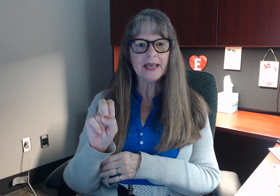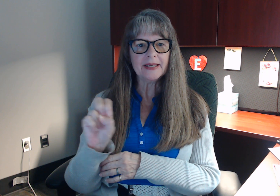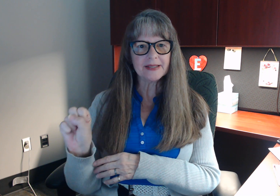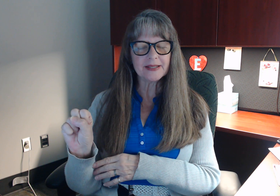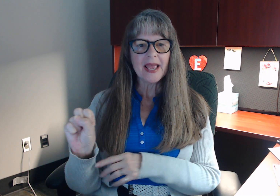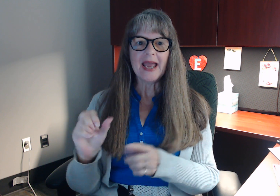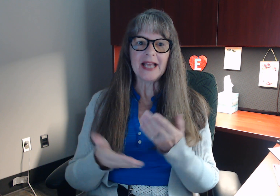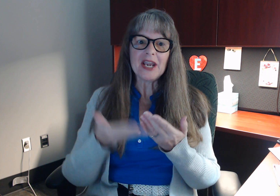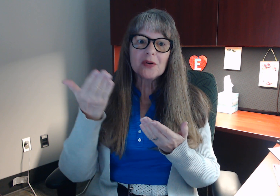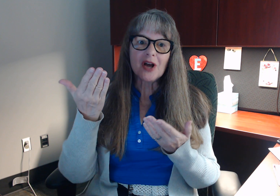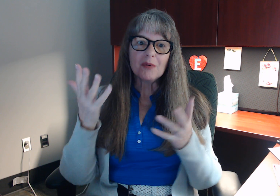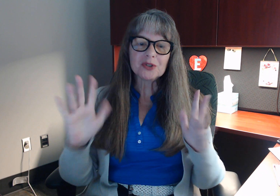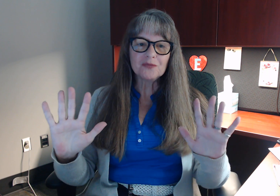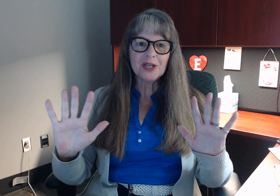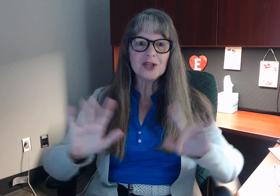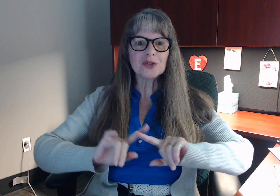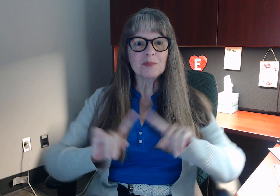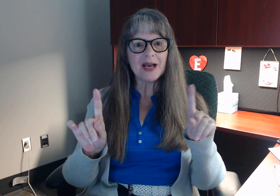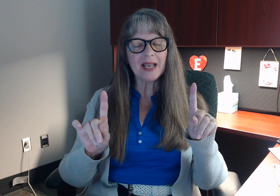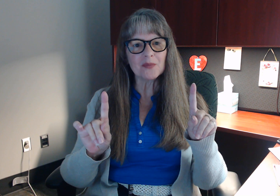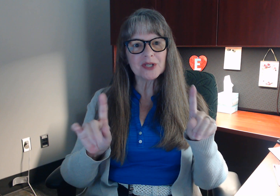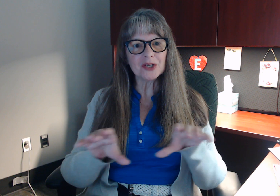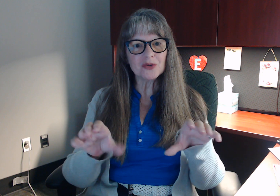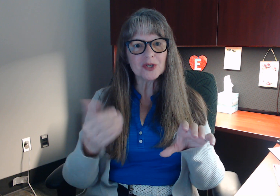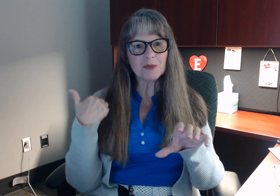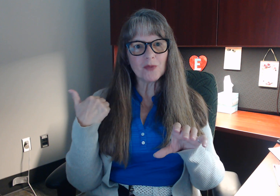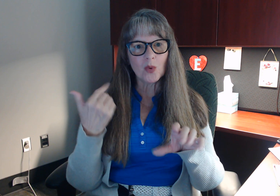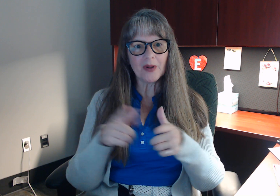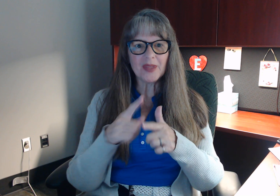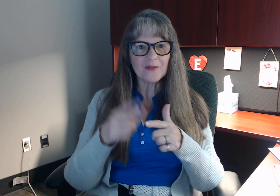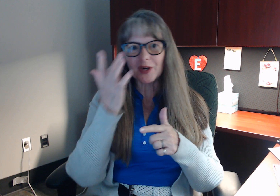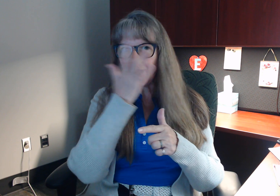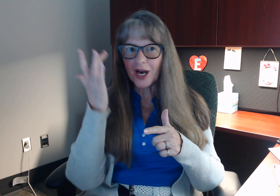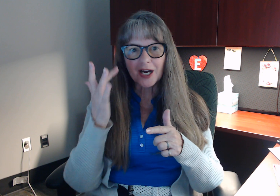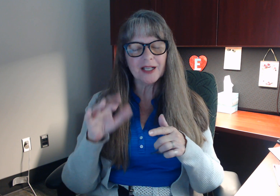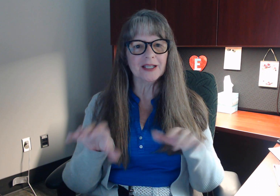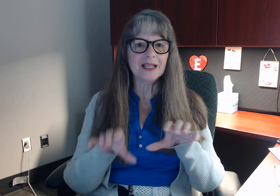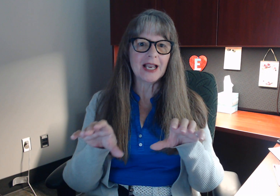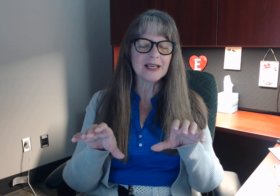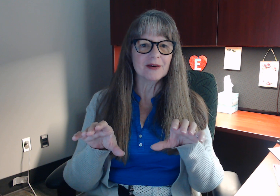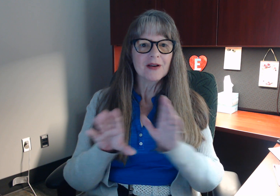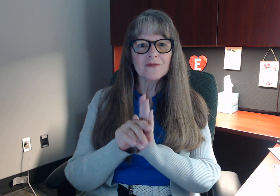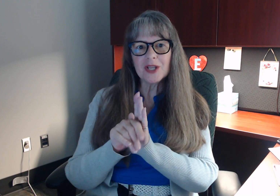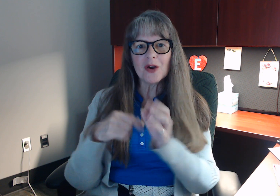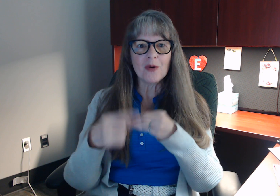Madness. And I know it's almost finished, but I was going to do this before and then I forgot, and then I did a video about